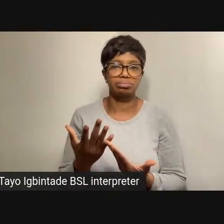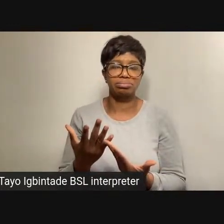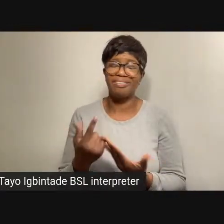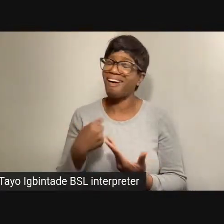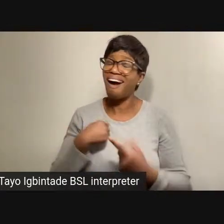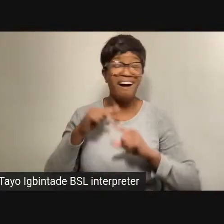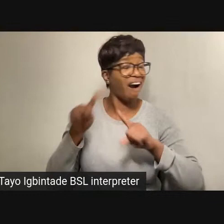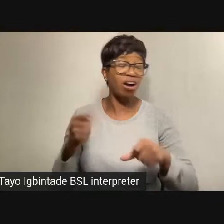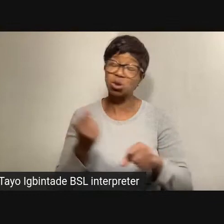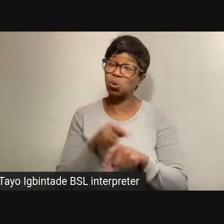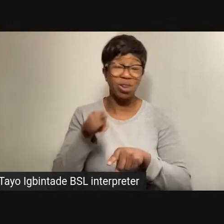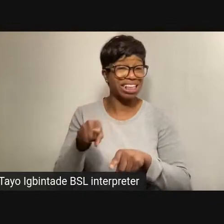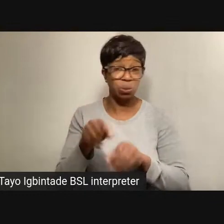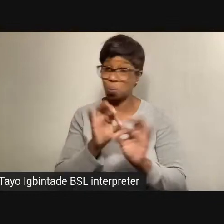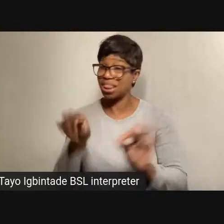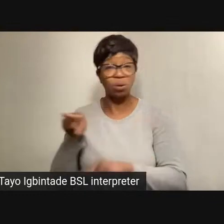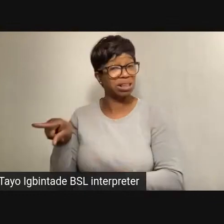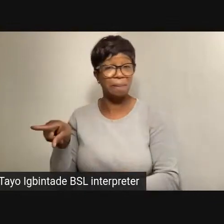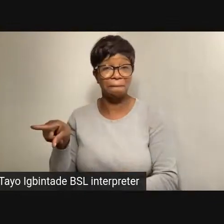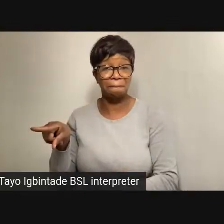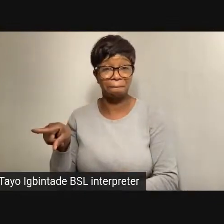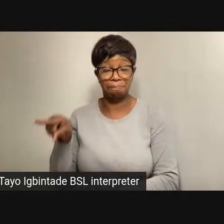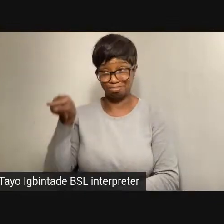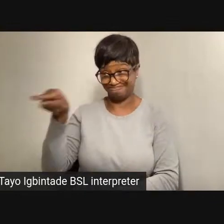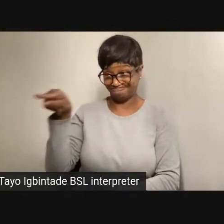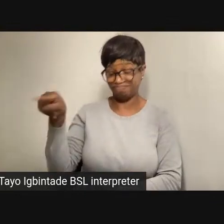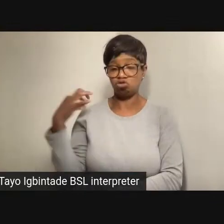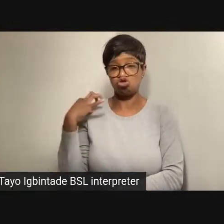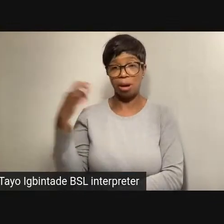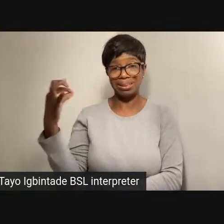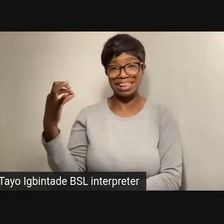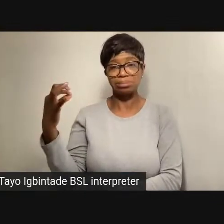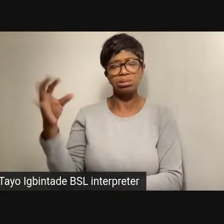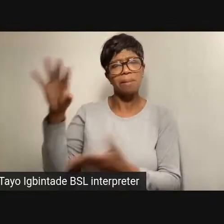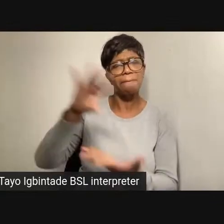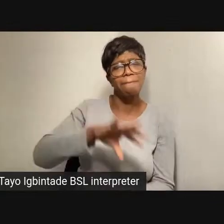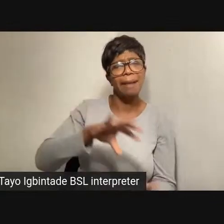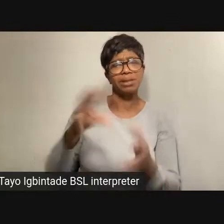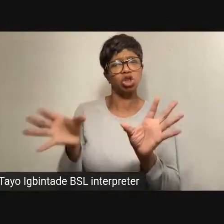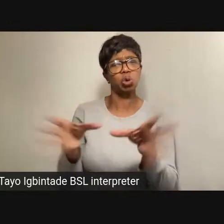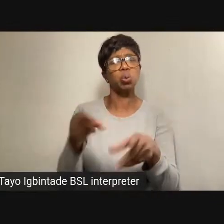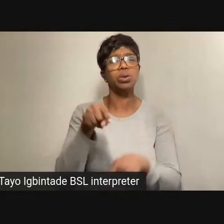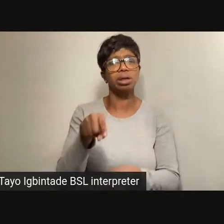do this without him, and he represents the Baptist Union